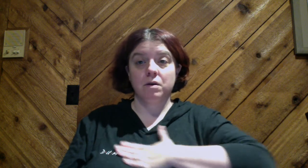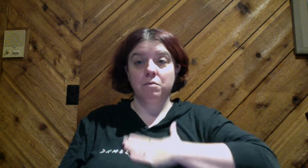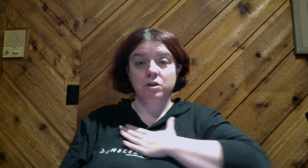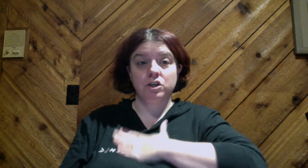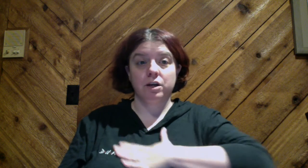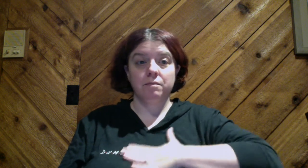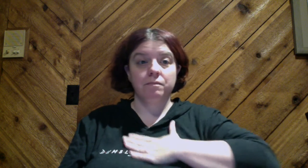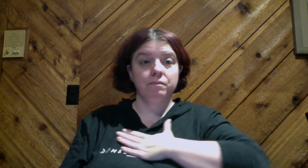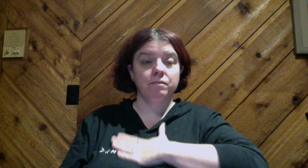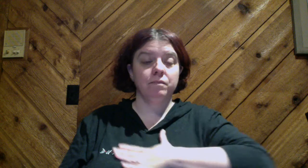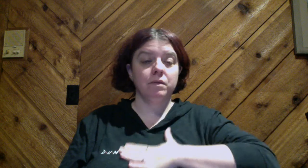Appreciate.